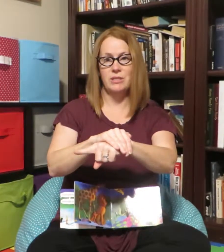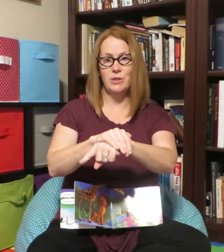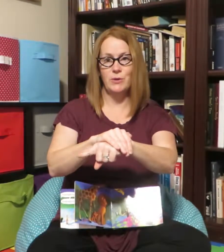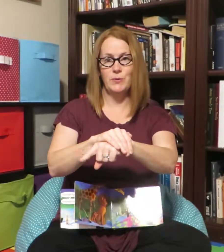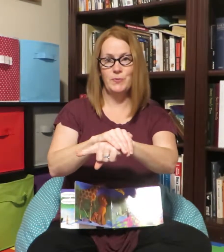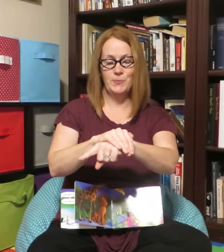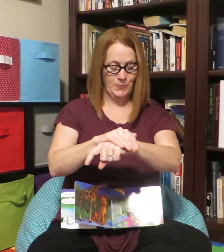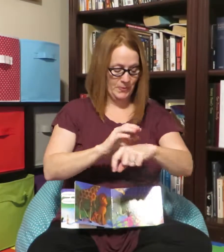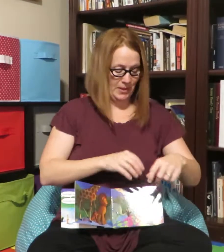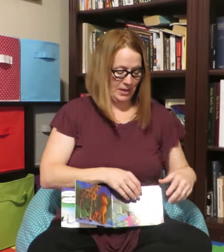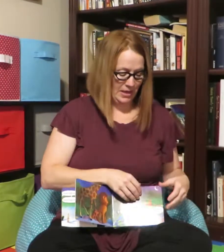armadillo.